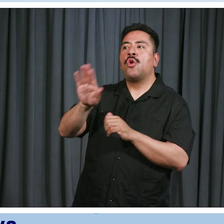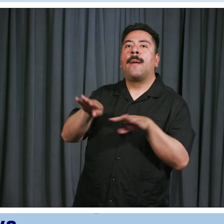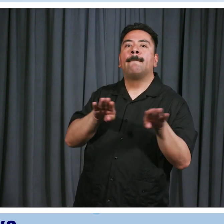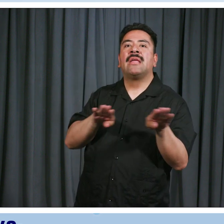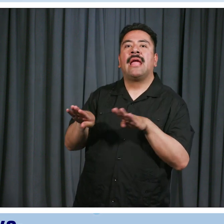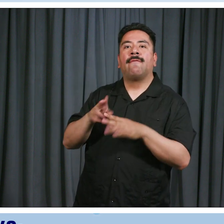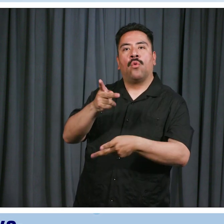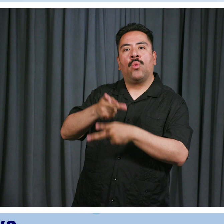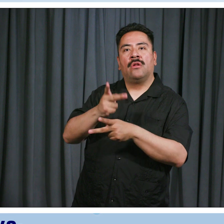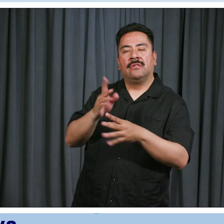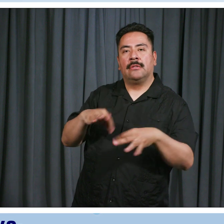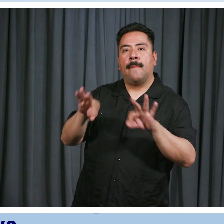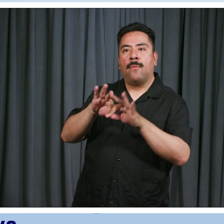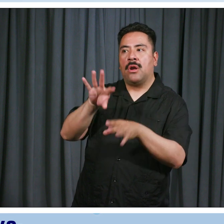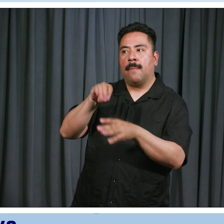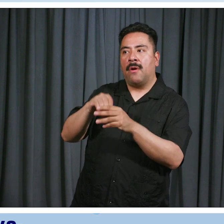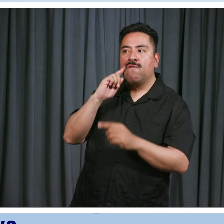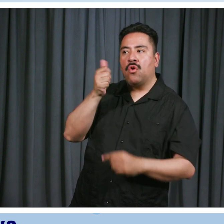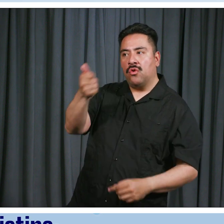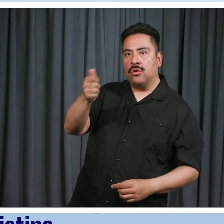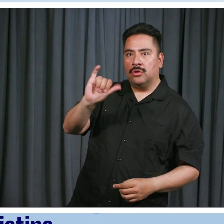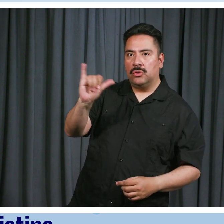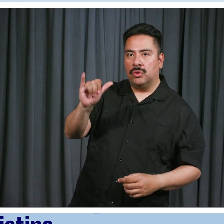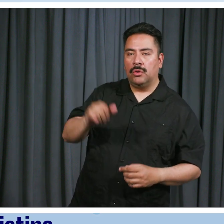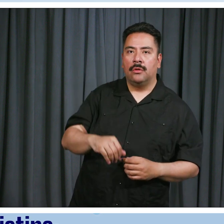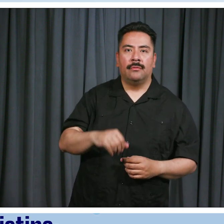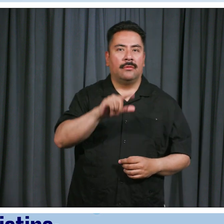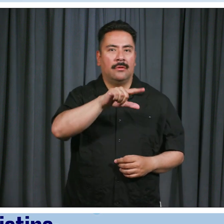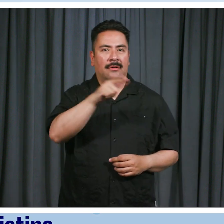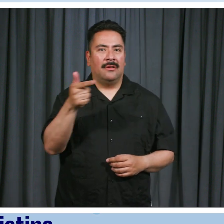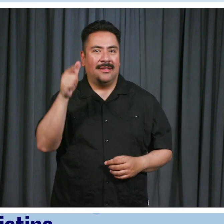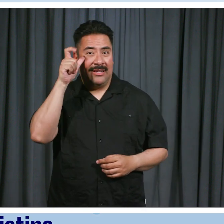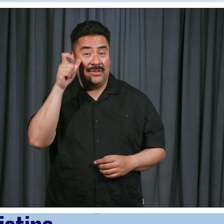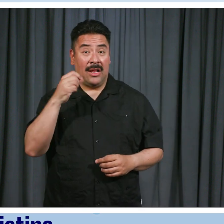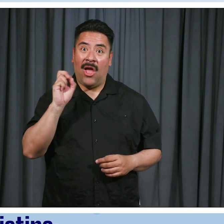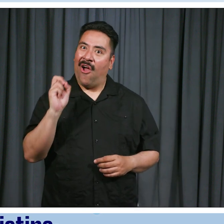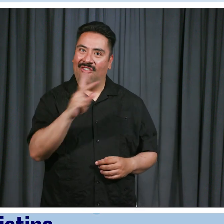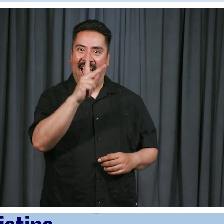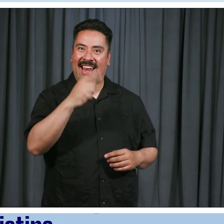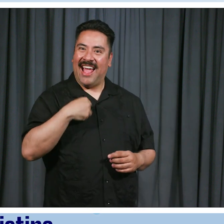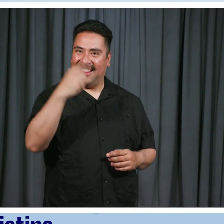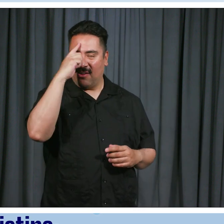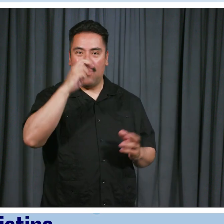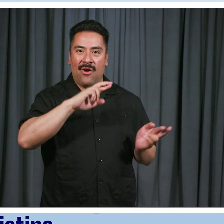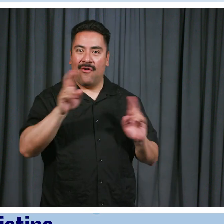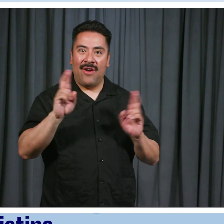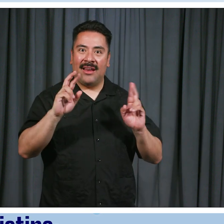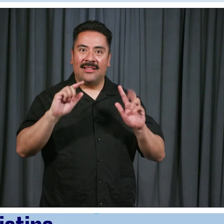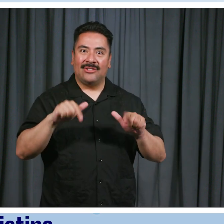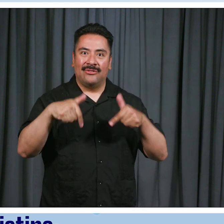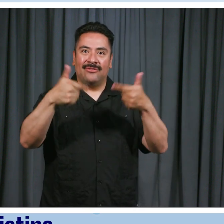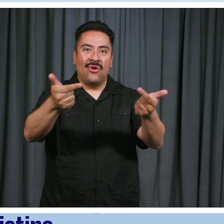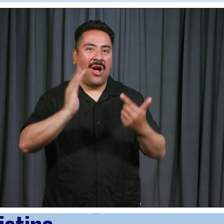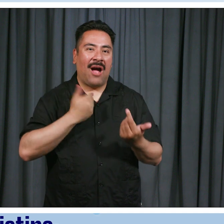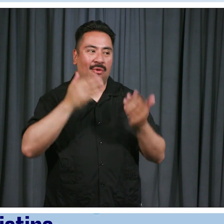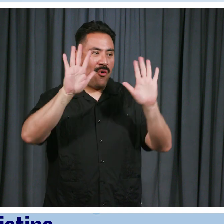is an important component to you as well. All right, well, I think that we are ready to turn this over to our wonderful